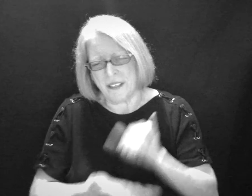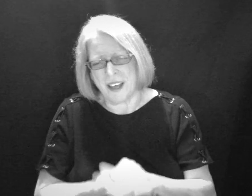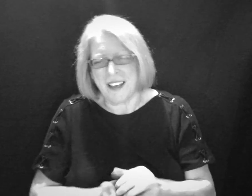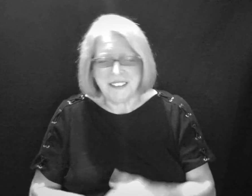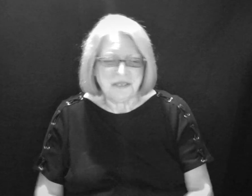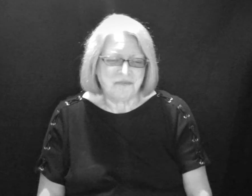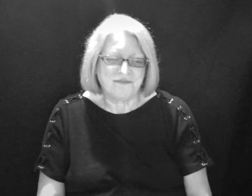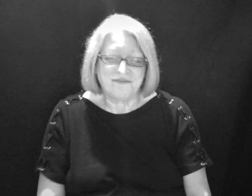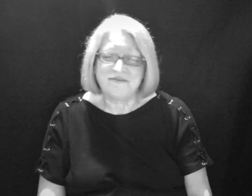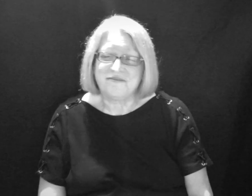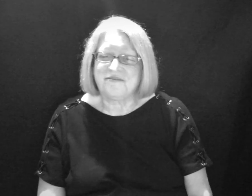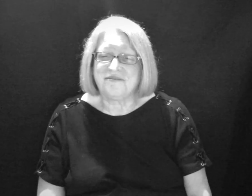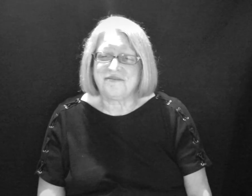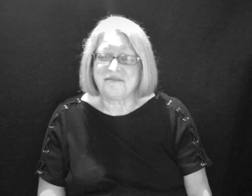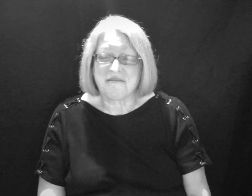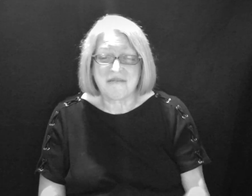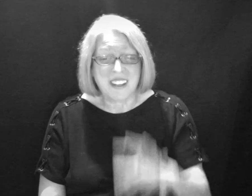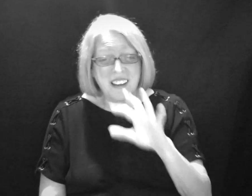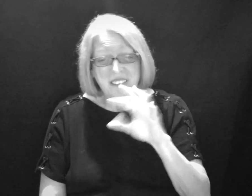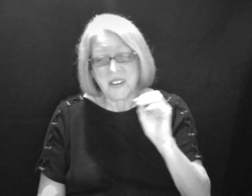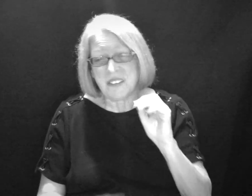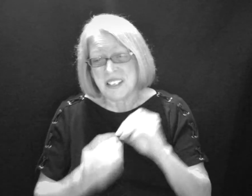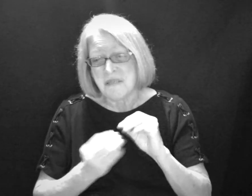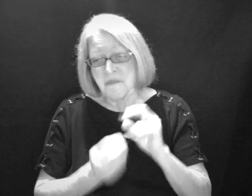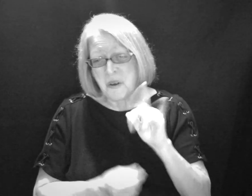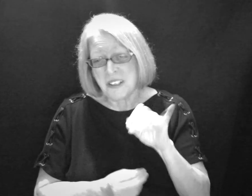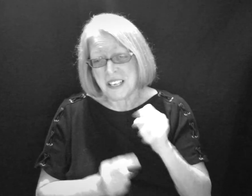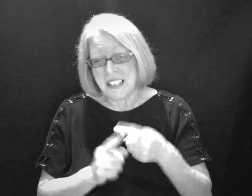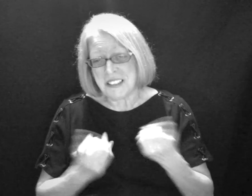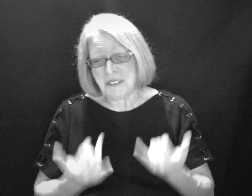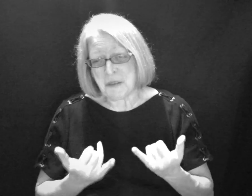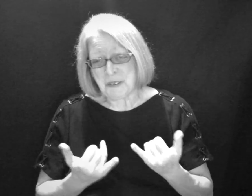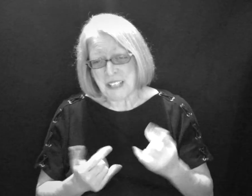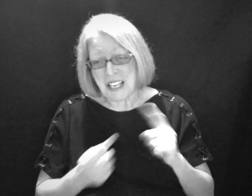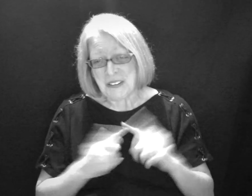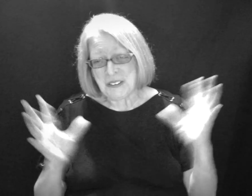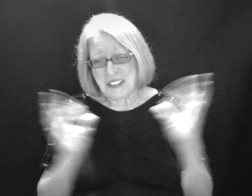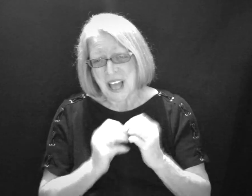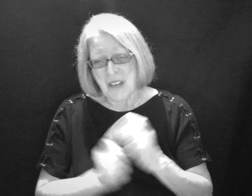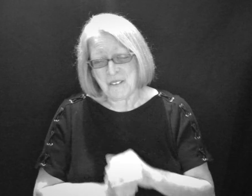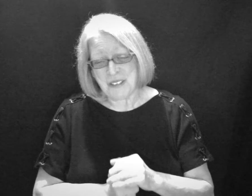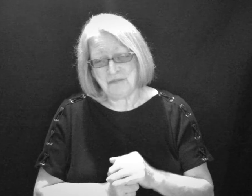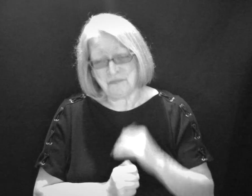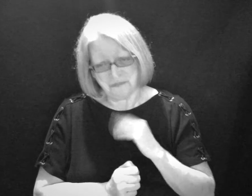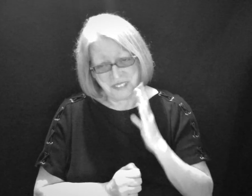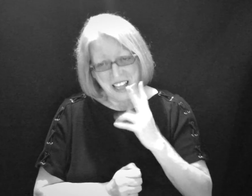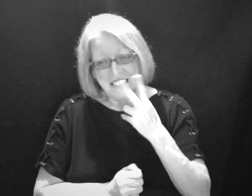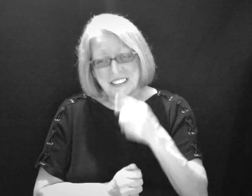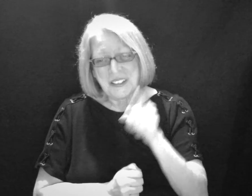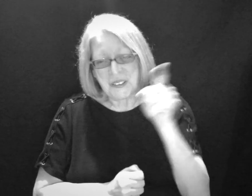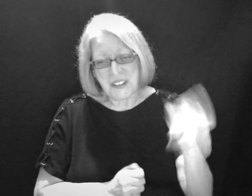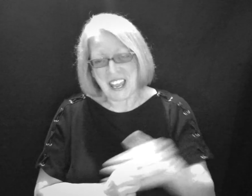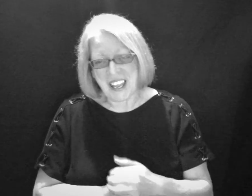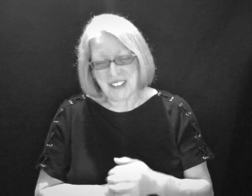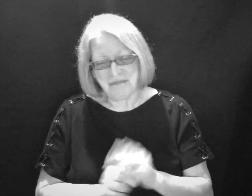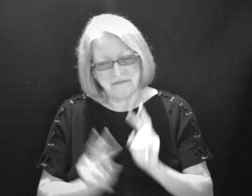and let's upload my wife Jennifer. Alright, so let's select image and upload files, select files,